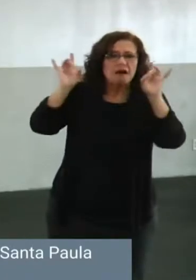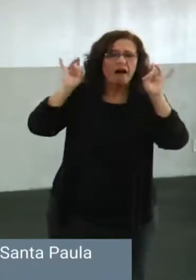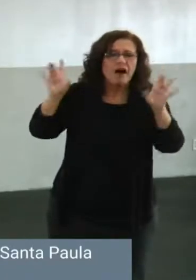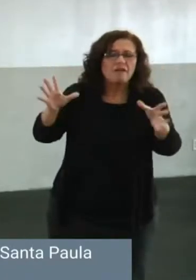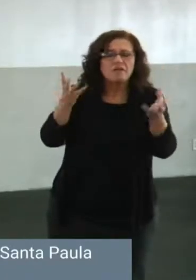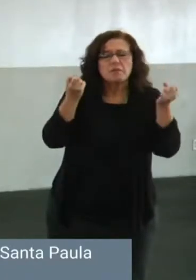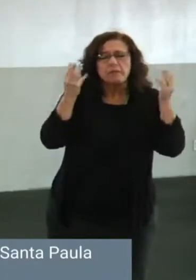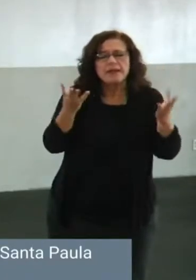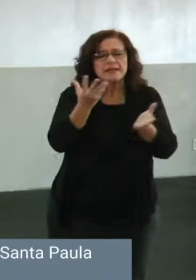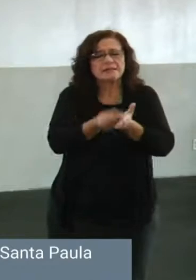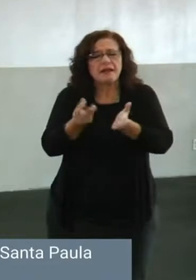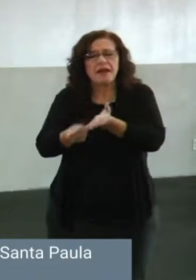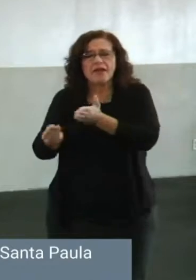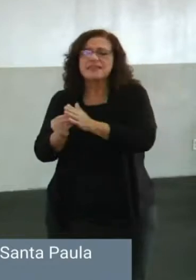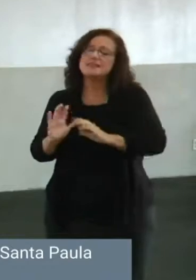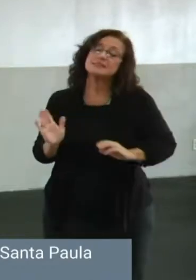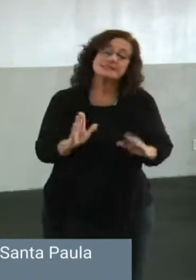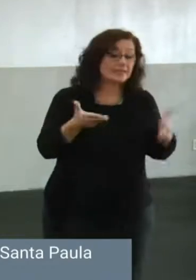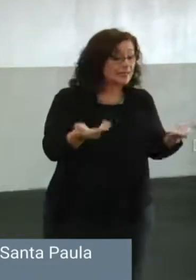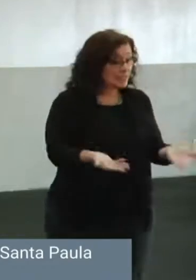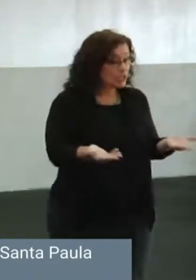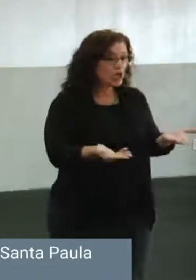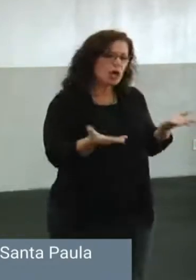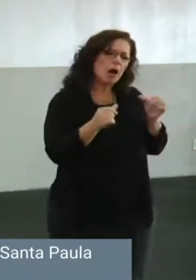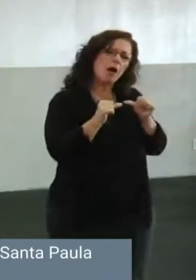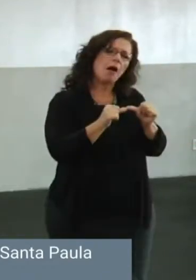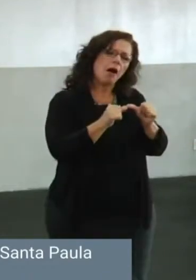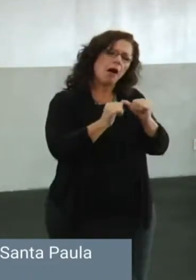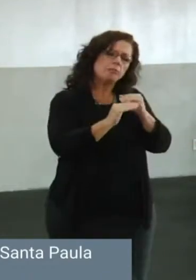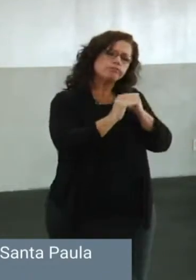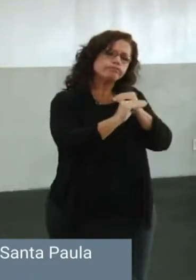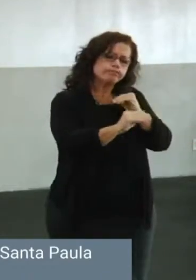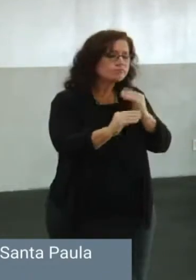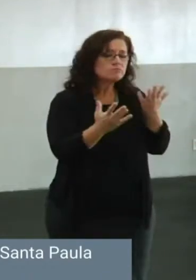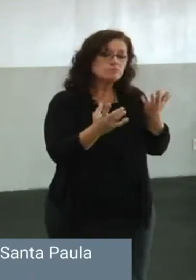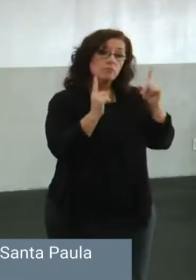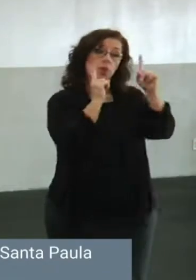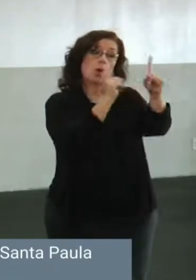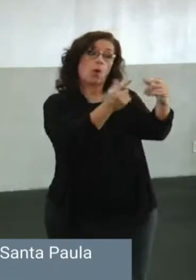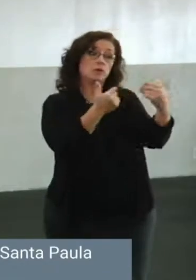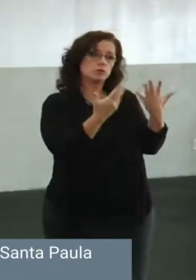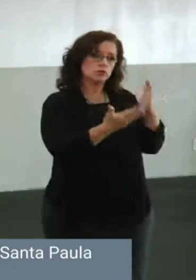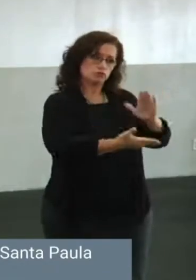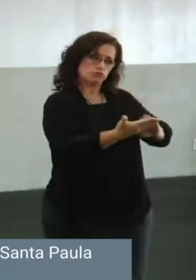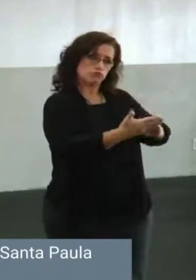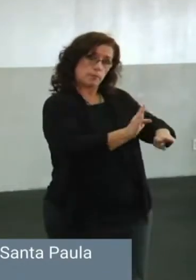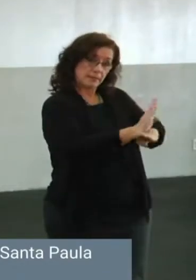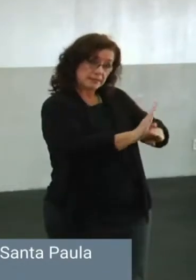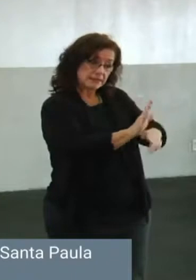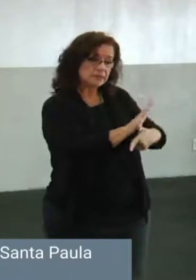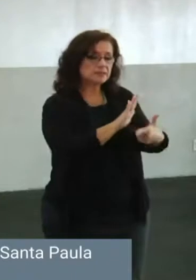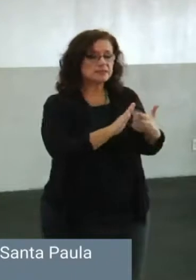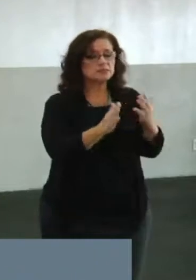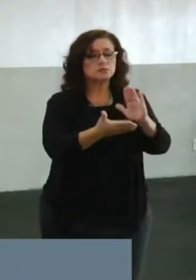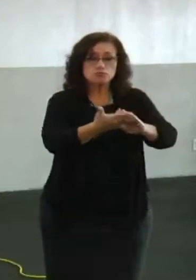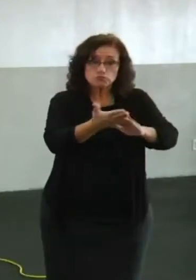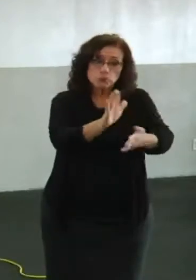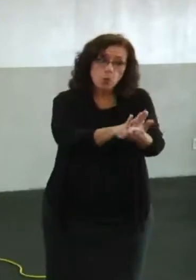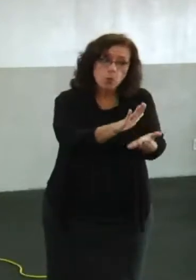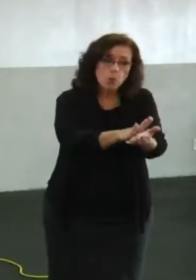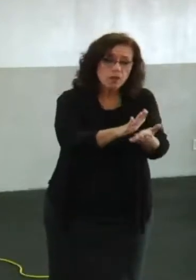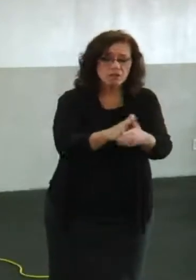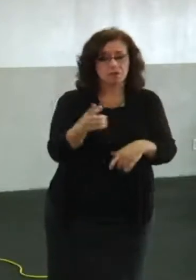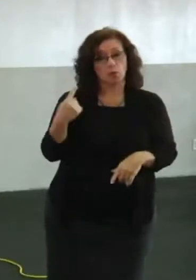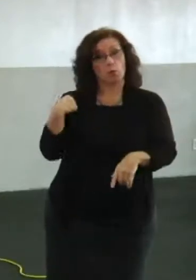want to be able to keep our businesses open. We want to have our kids in school. Us healthcare providers, doctors, nurses, we also want those